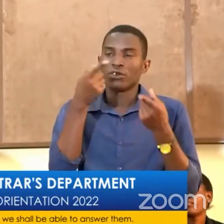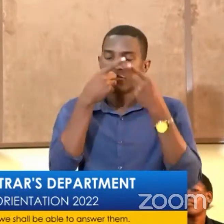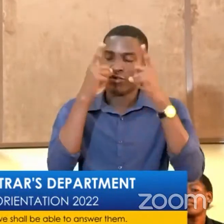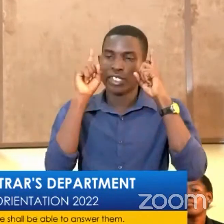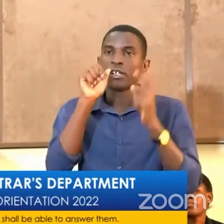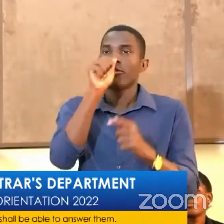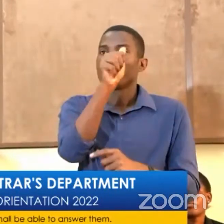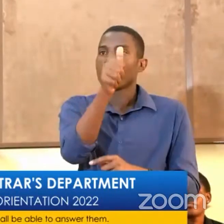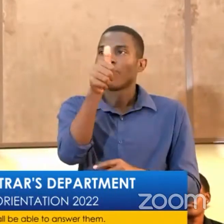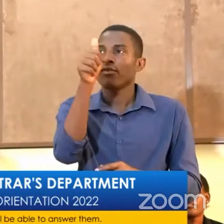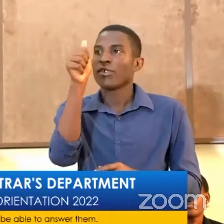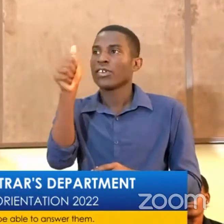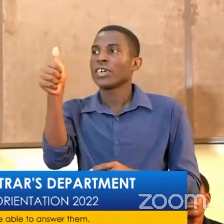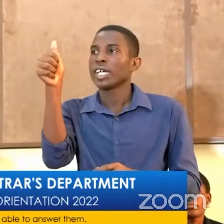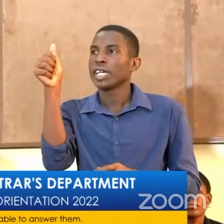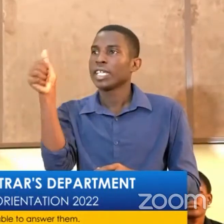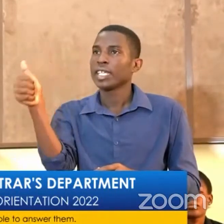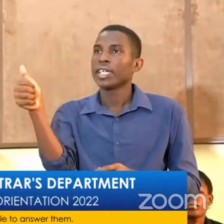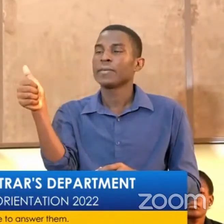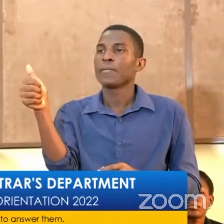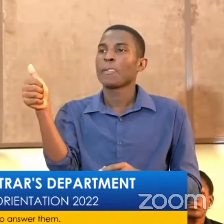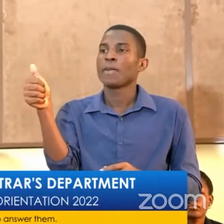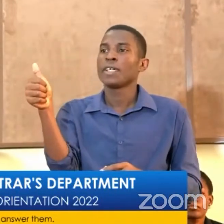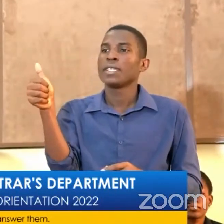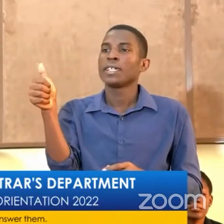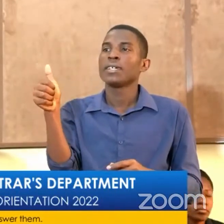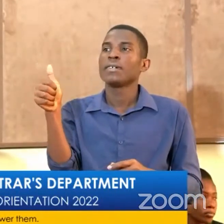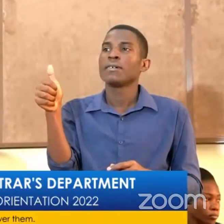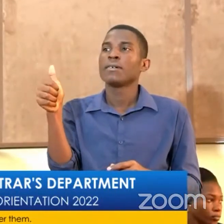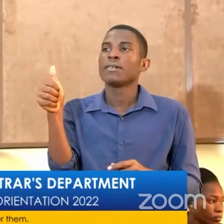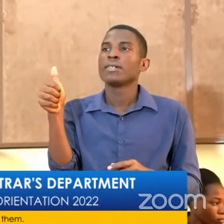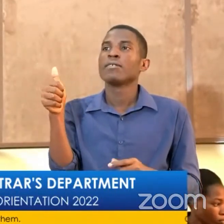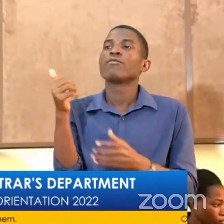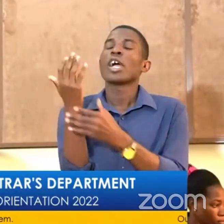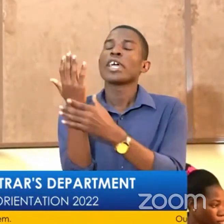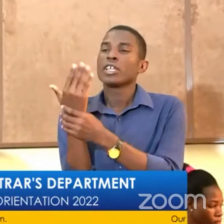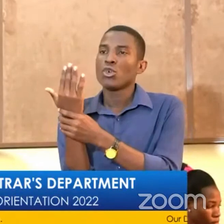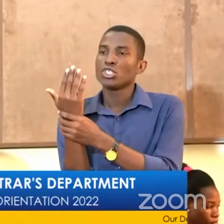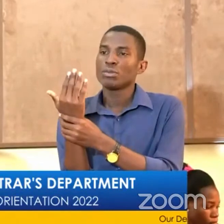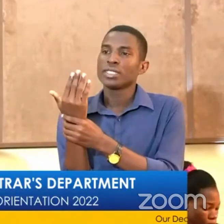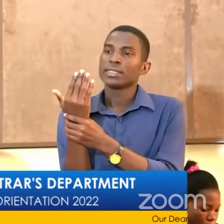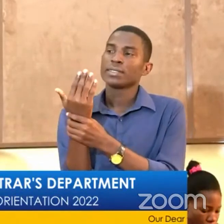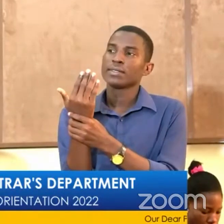for any correspondence, for any documentation,